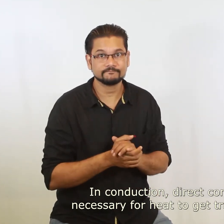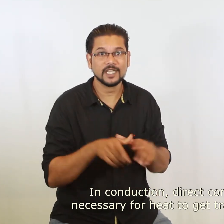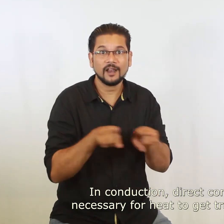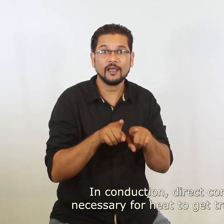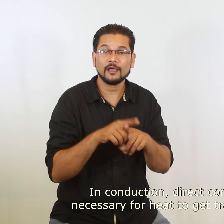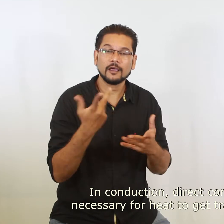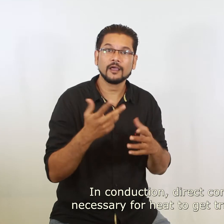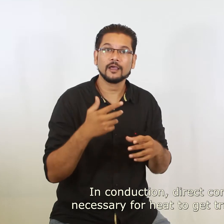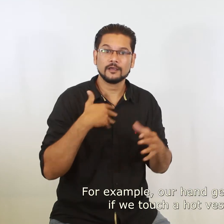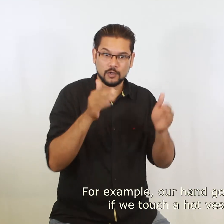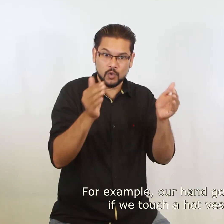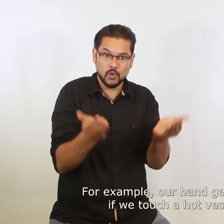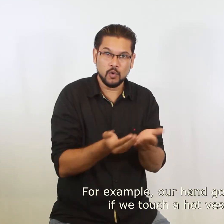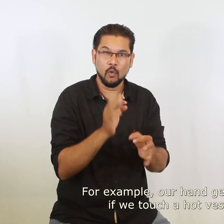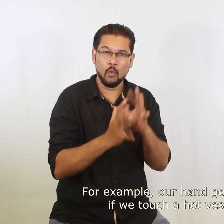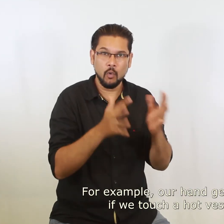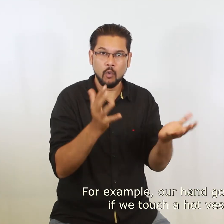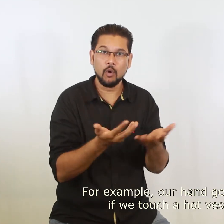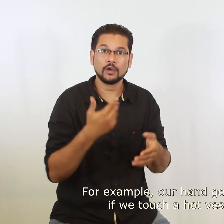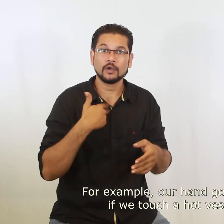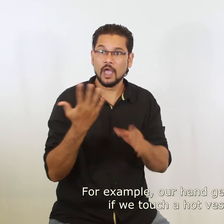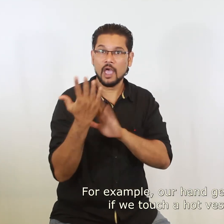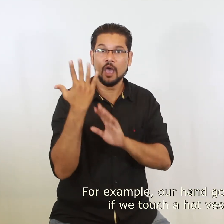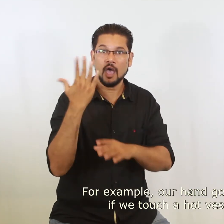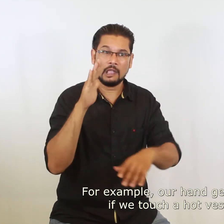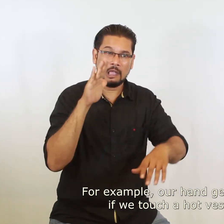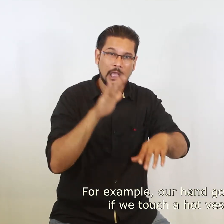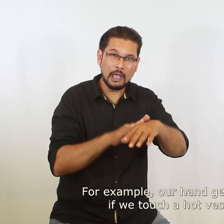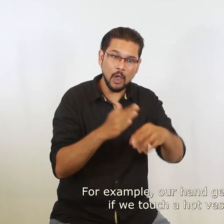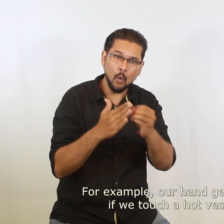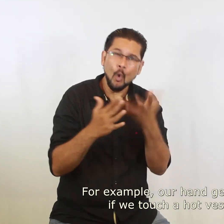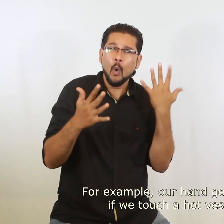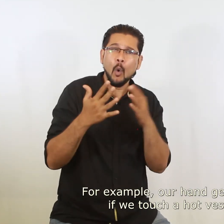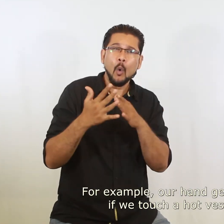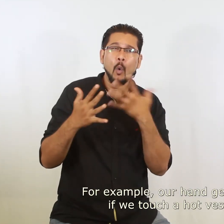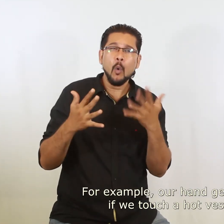For example, our hand gets burnt if we touch a hot vessel.